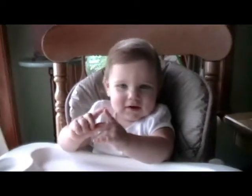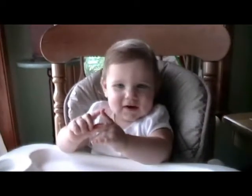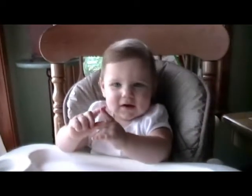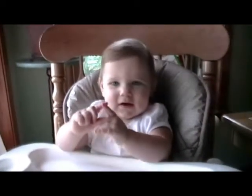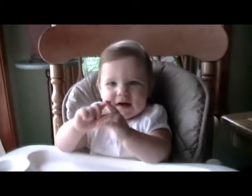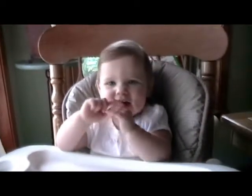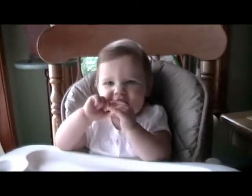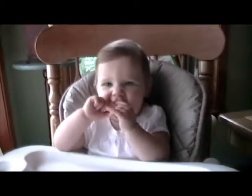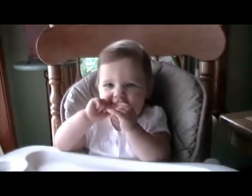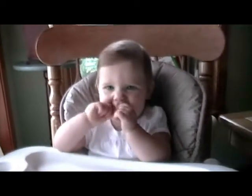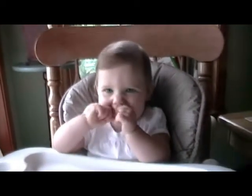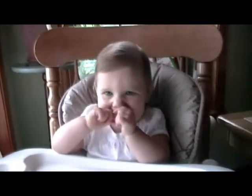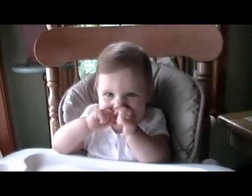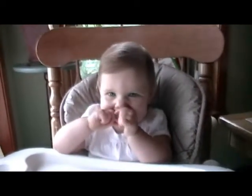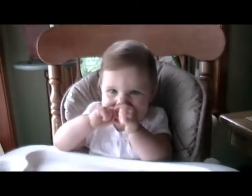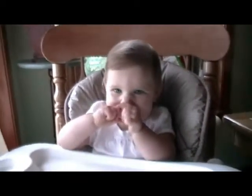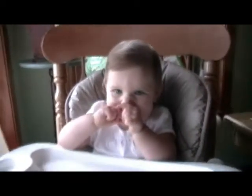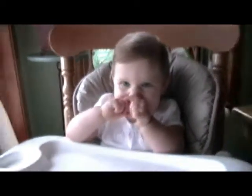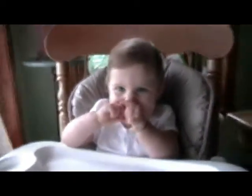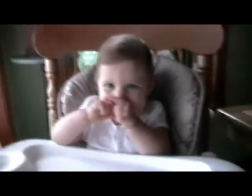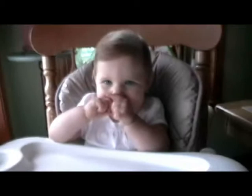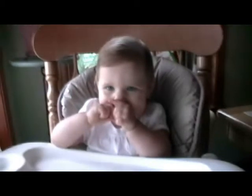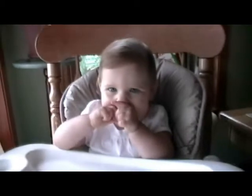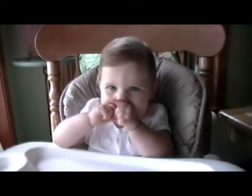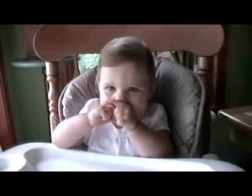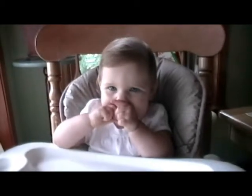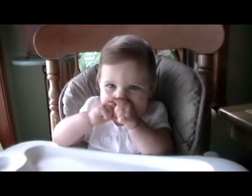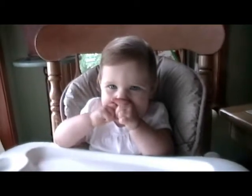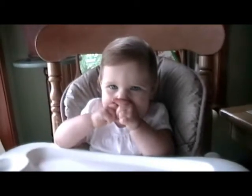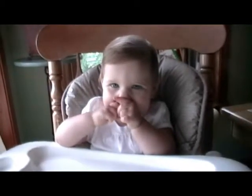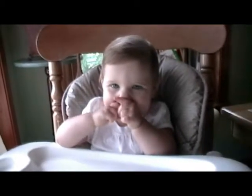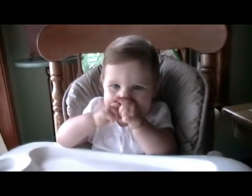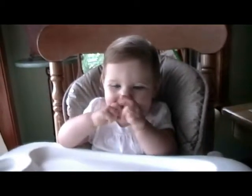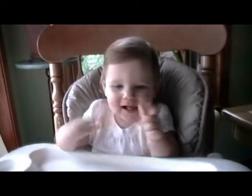Can you say shoes?